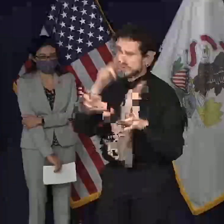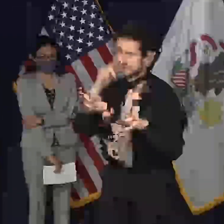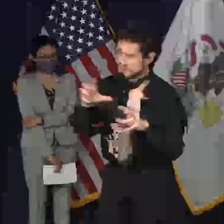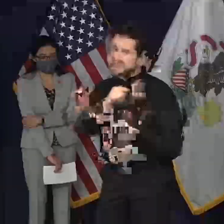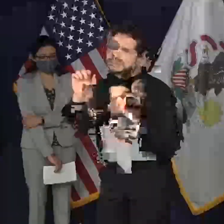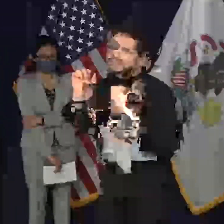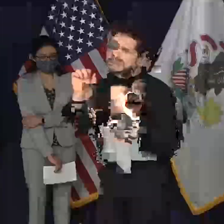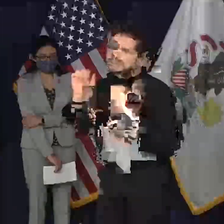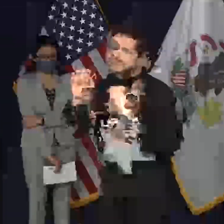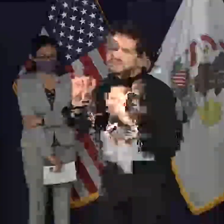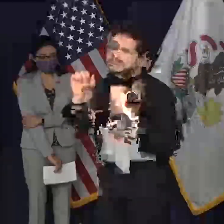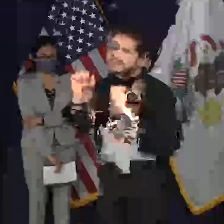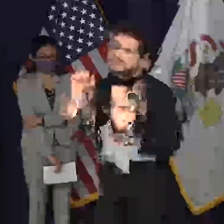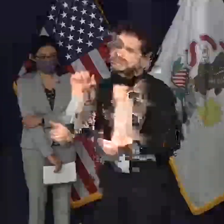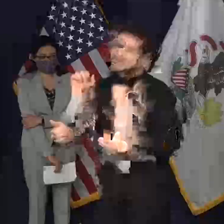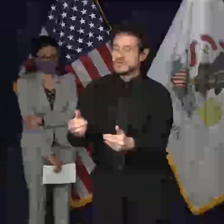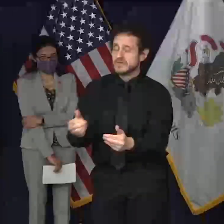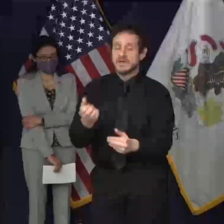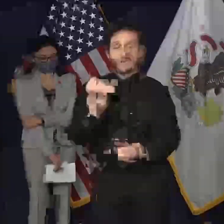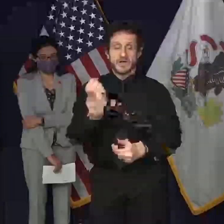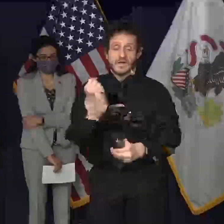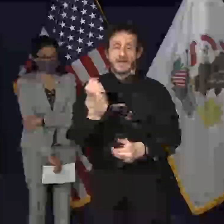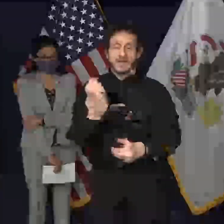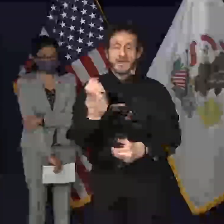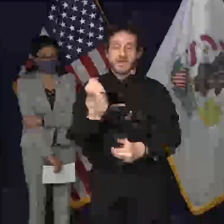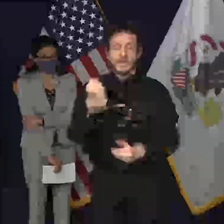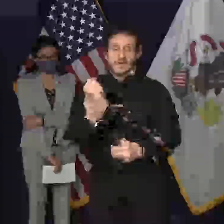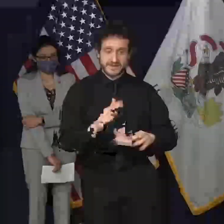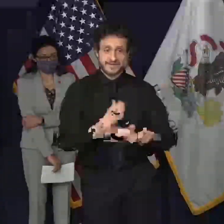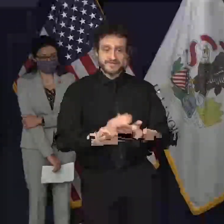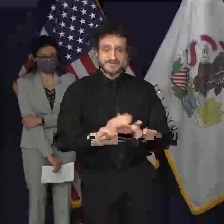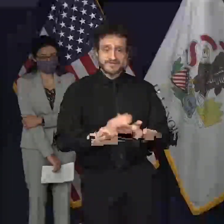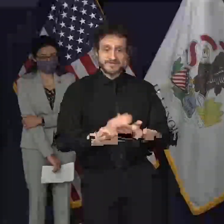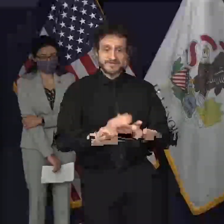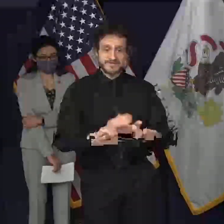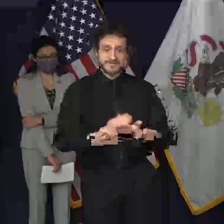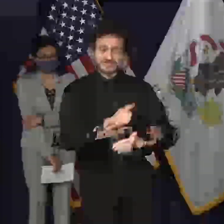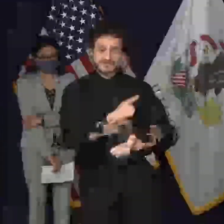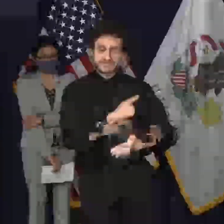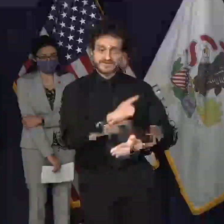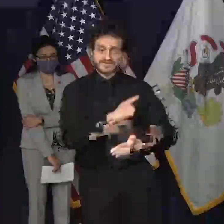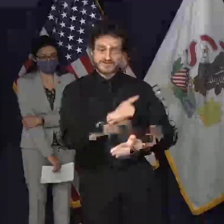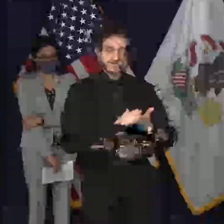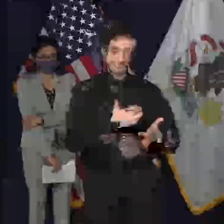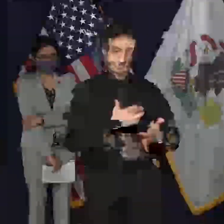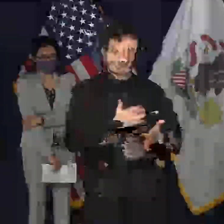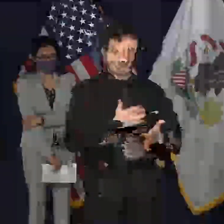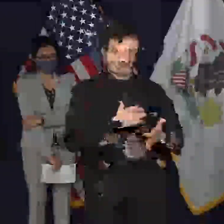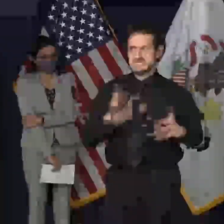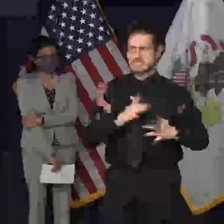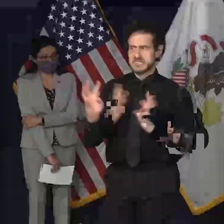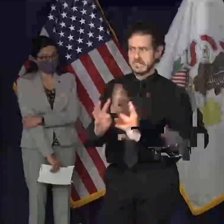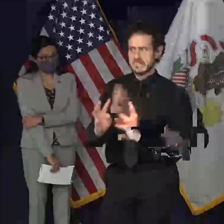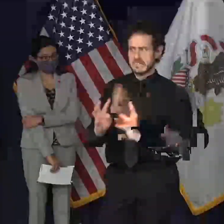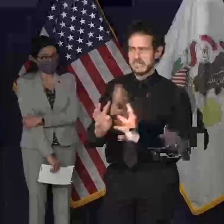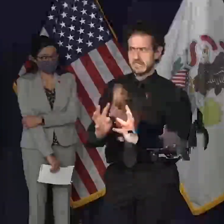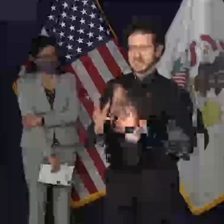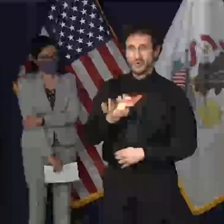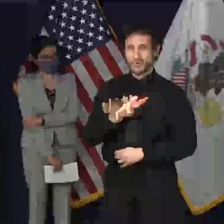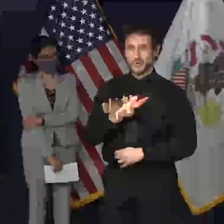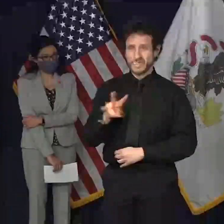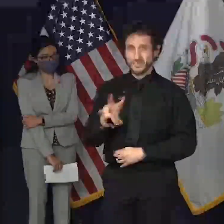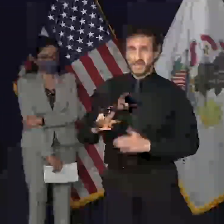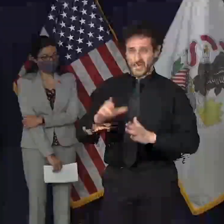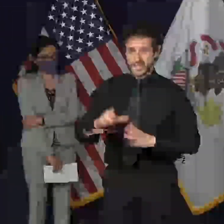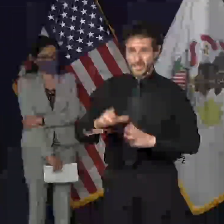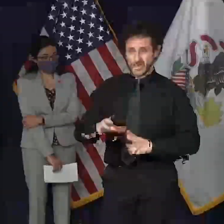Now, let's also be clear that there are legislators who are concerned about getting together in 177 of them, add